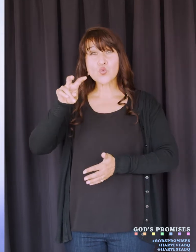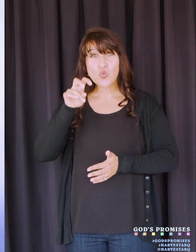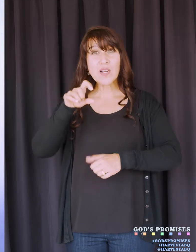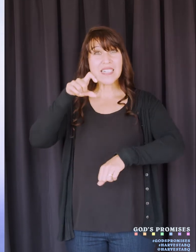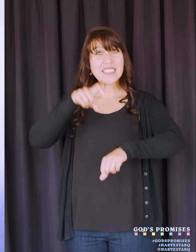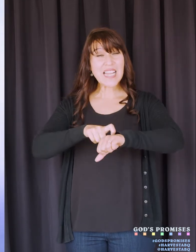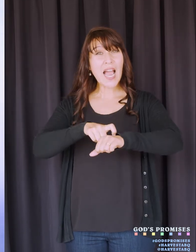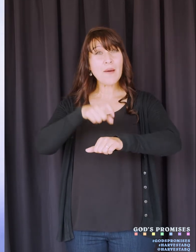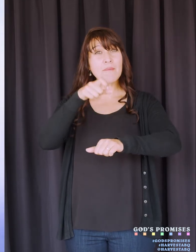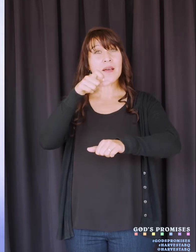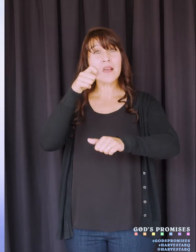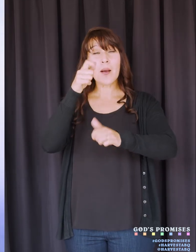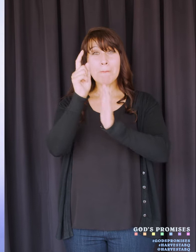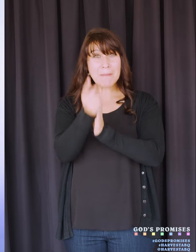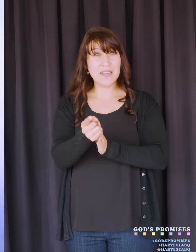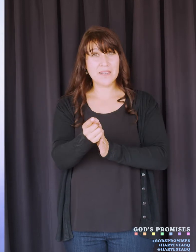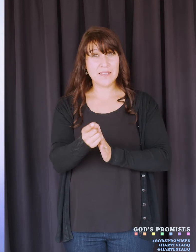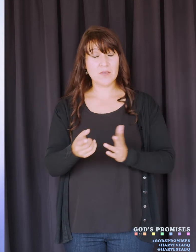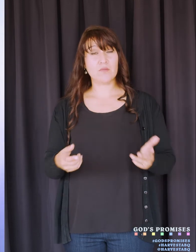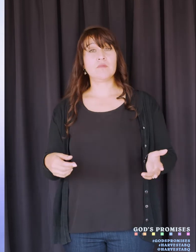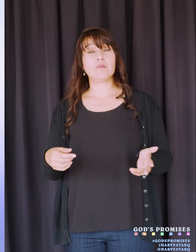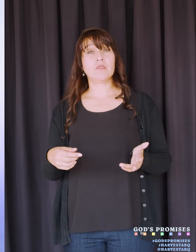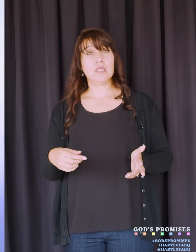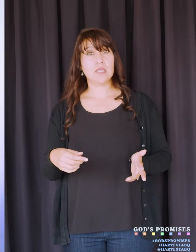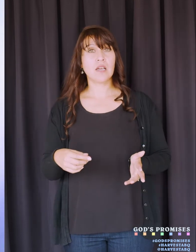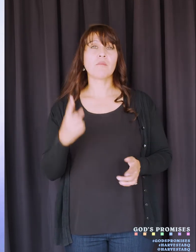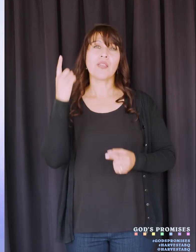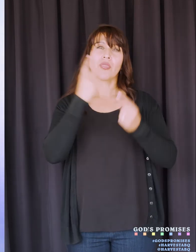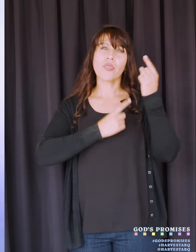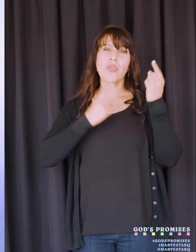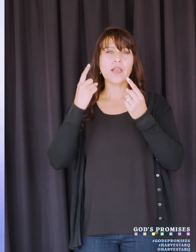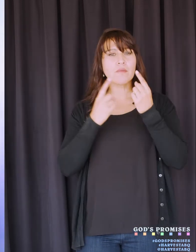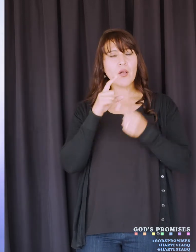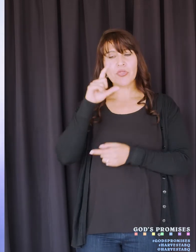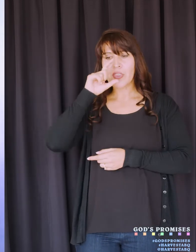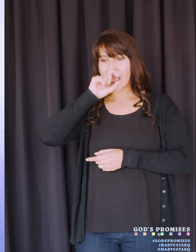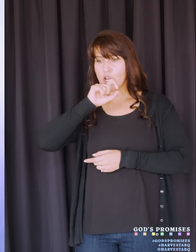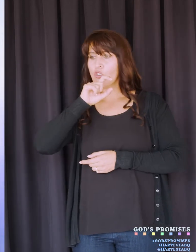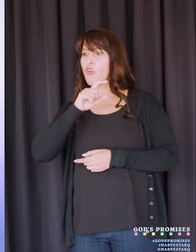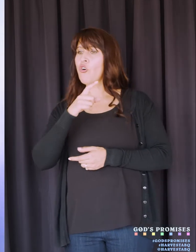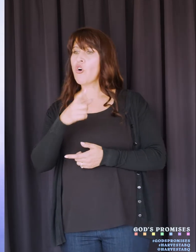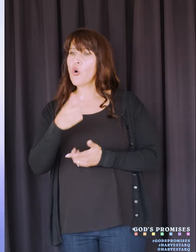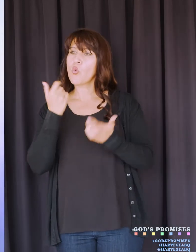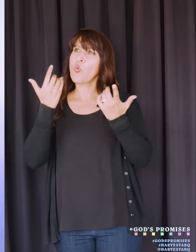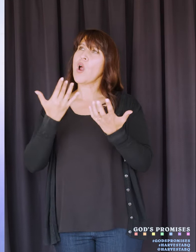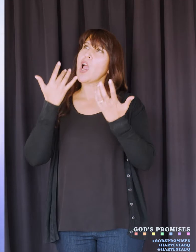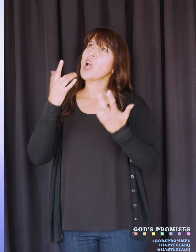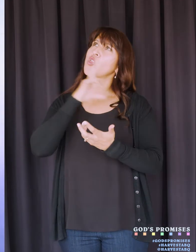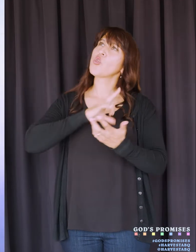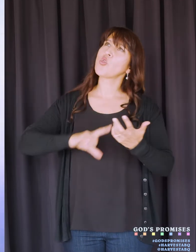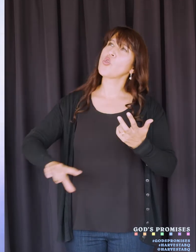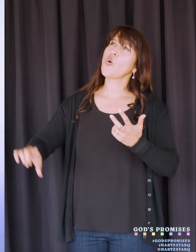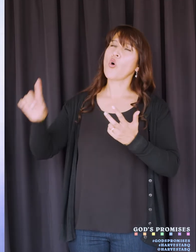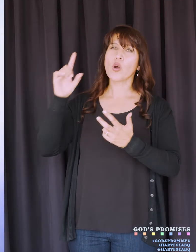4,200 times a minute. And listen, as I'm thinking about the eagle, and Isaiah says, you wait on the Lord, I'll renew your strength.